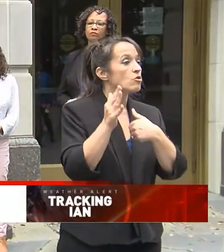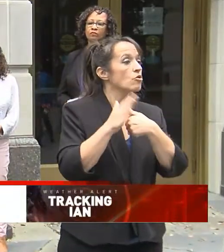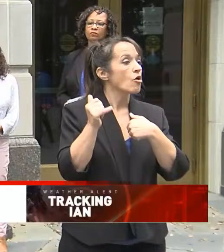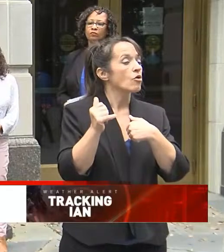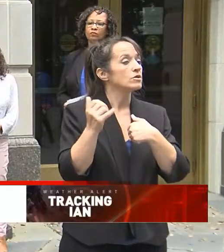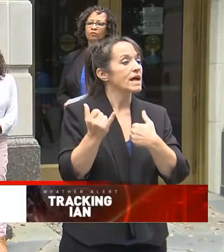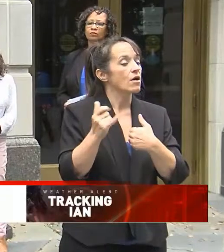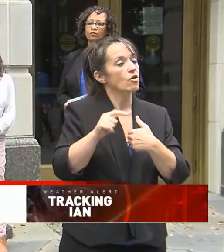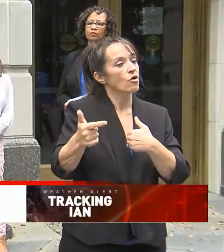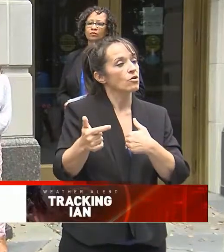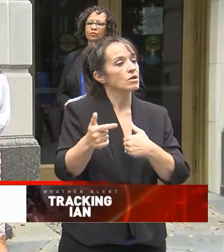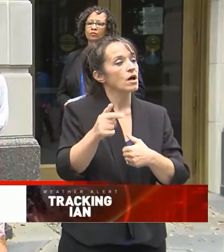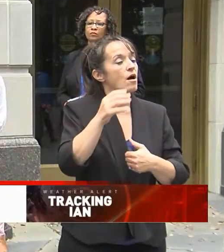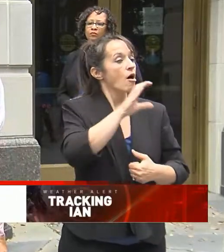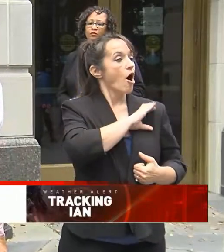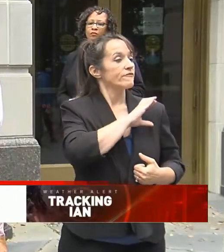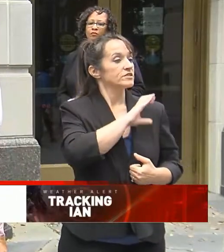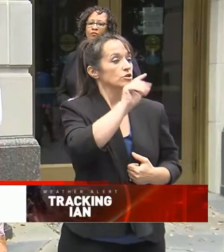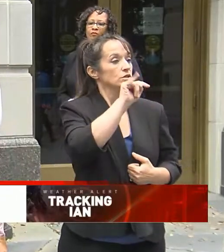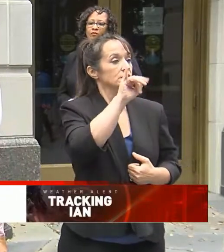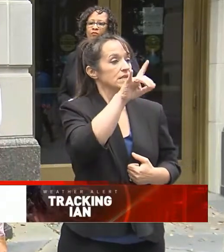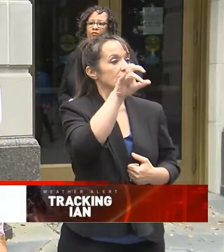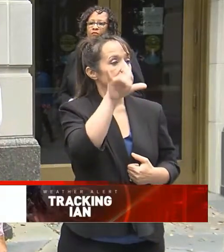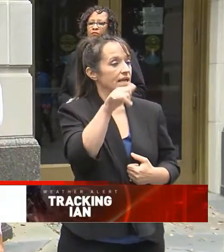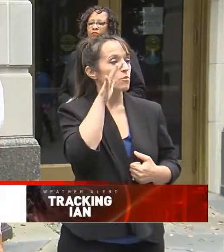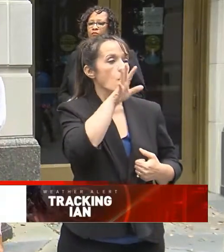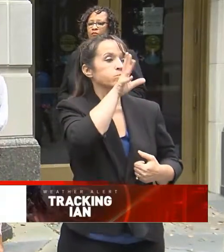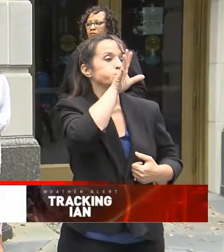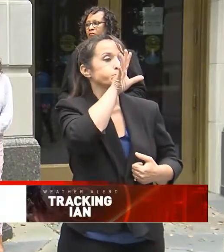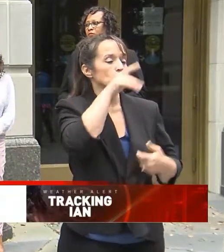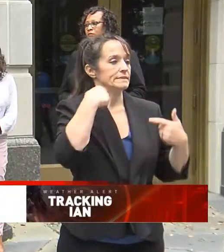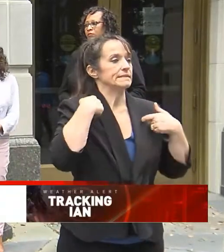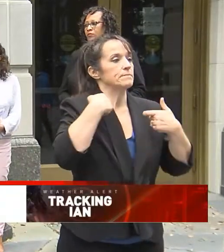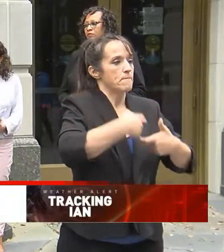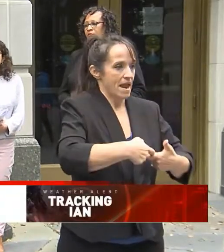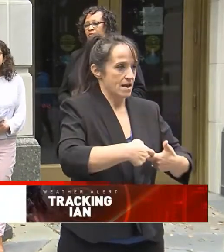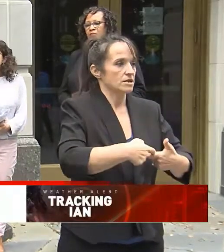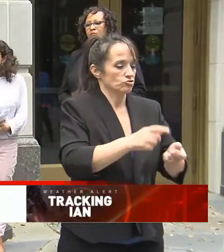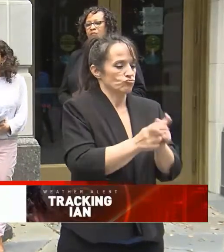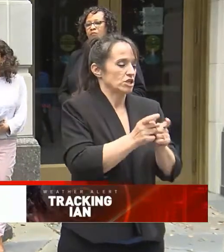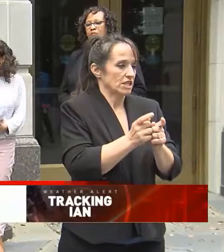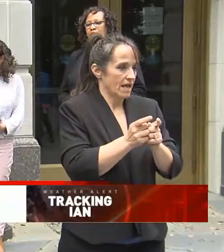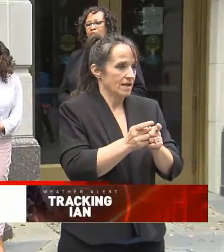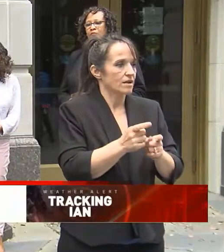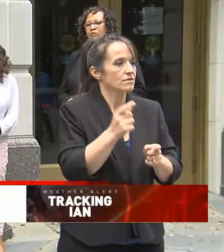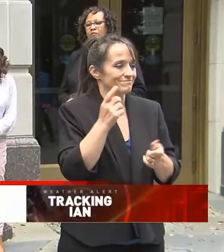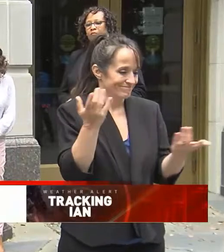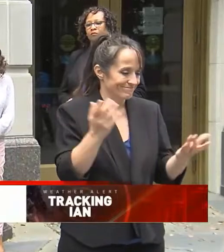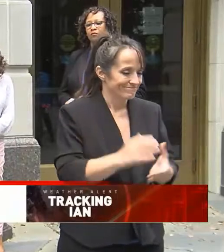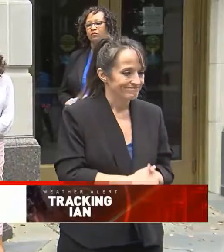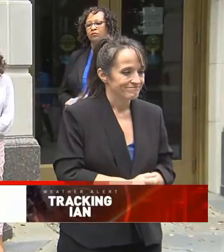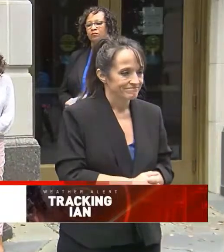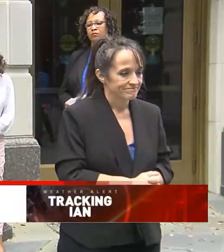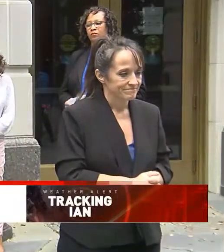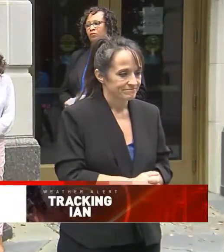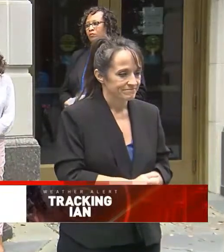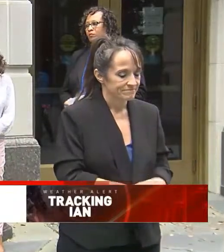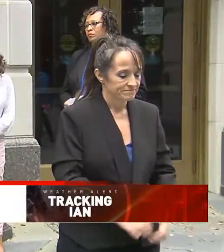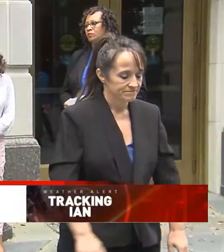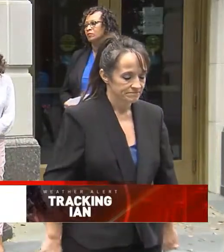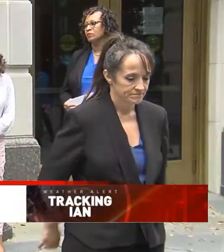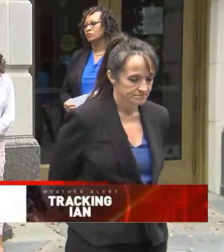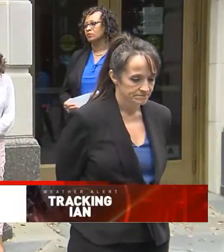next on Officer Tilley, who's going to give us a recap in Spanish for our Hispanic citizens.